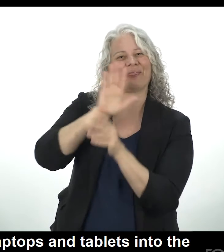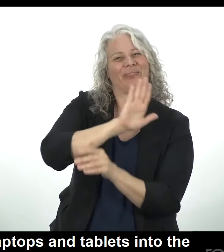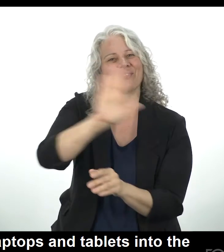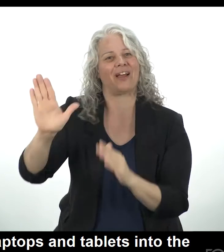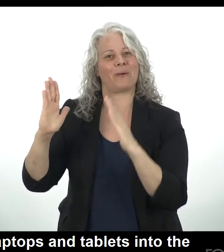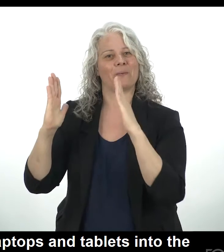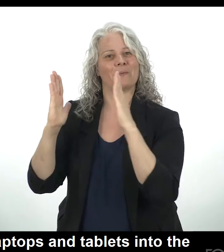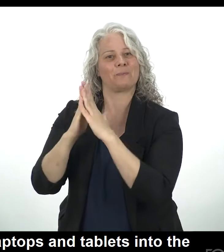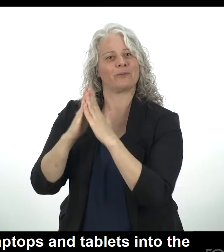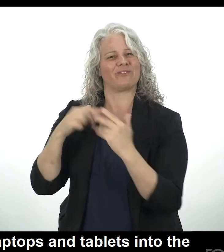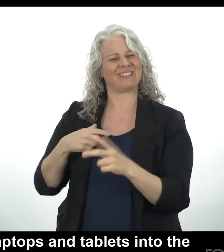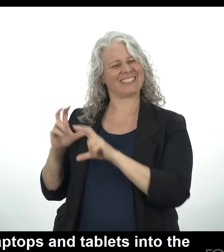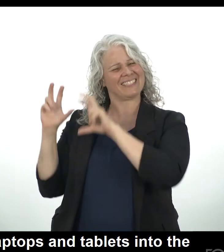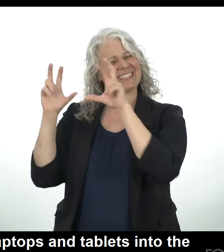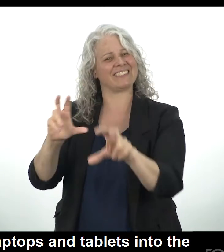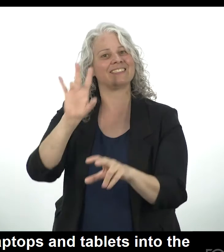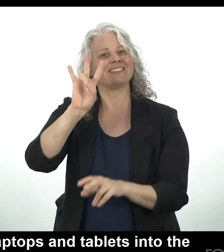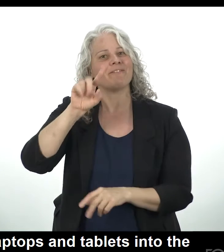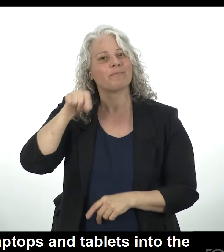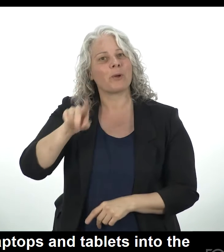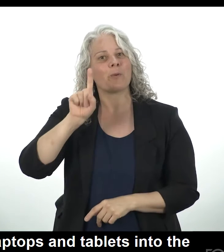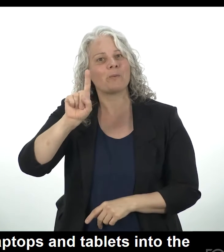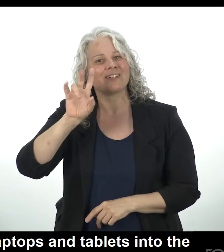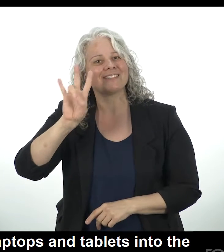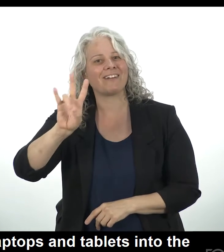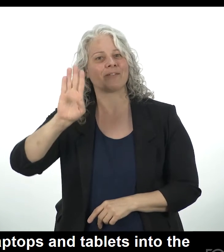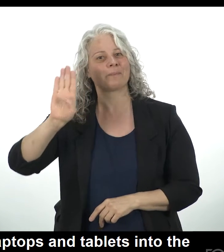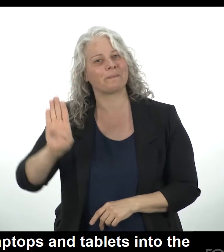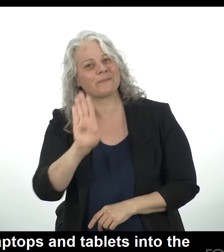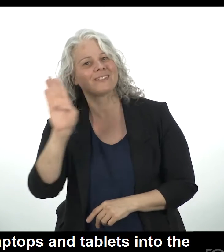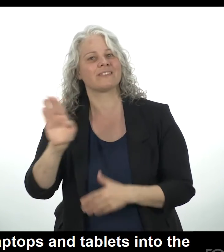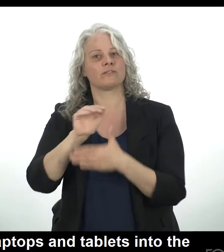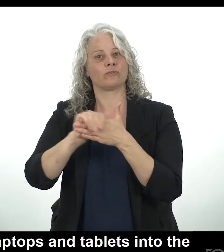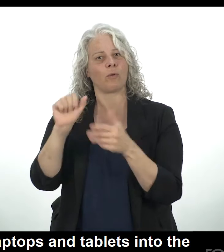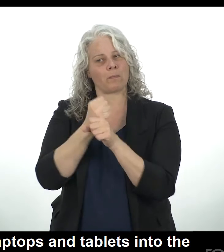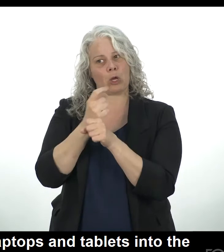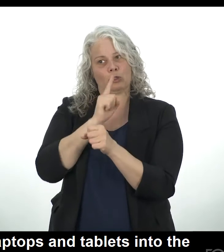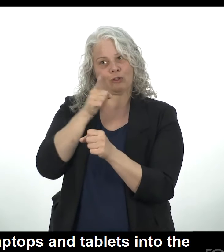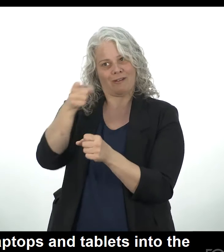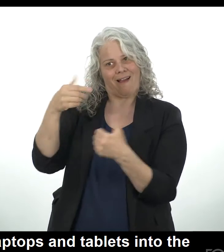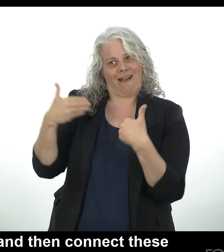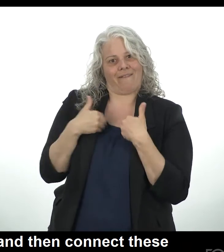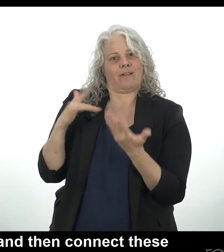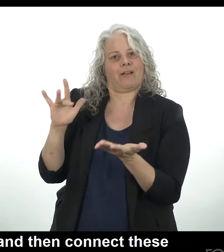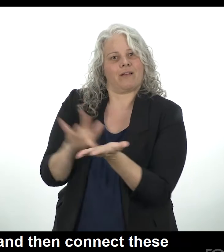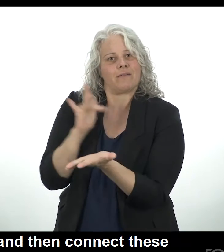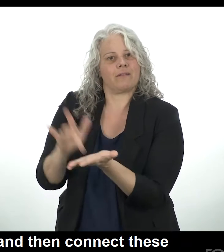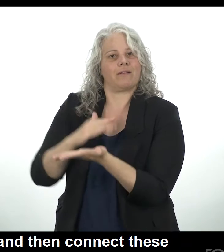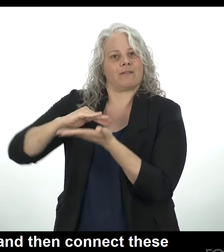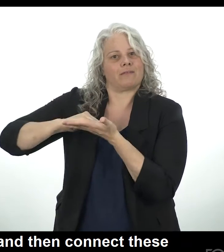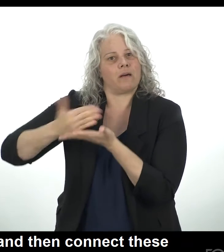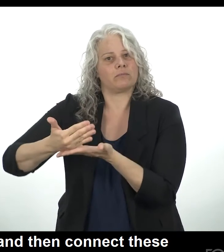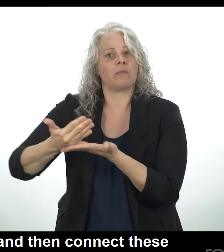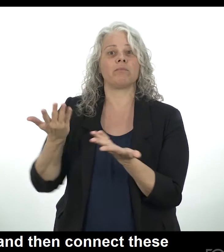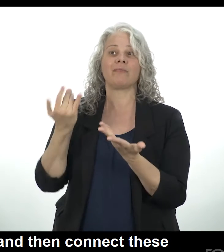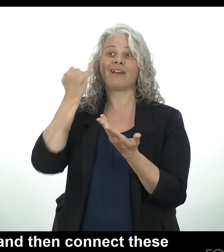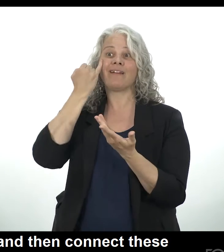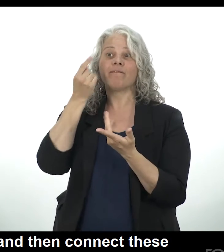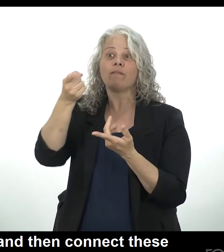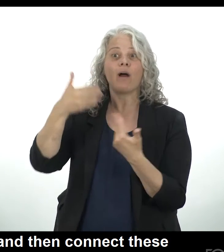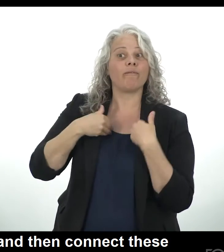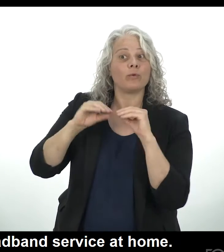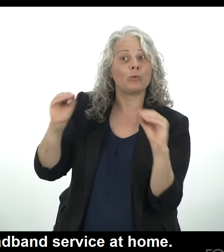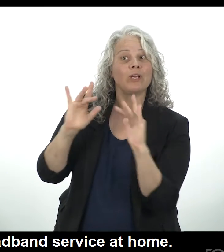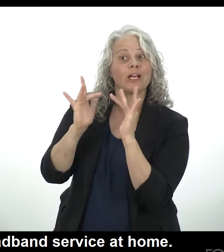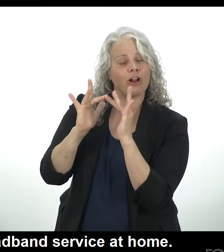of investing $7.17 billion to help get laptops and tablets into the hands of people who lack them, and